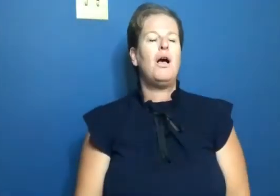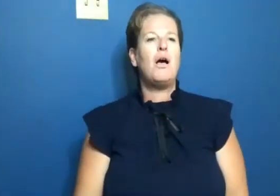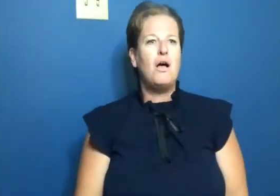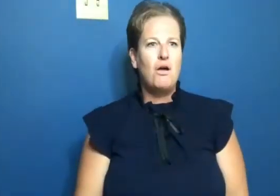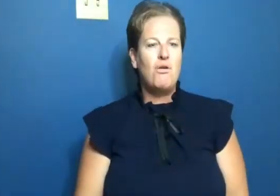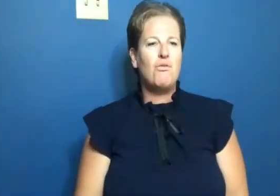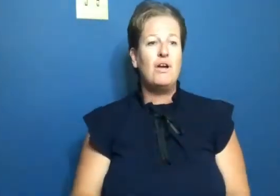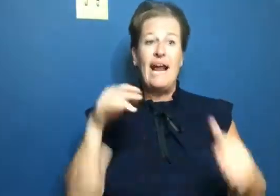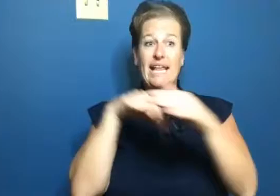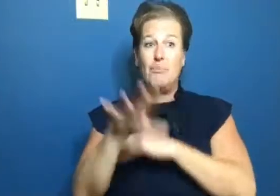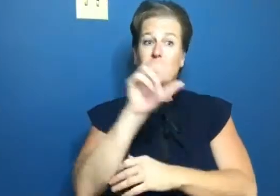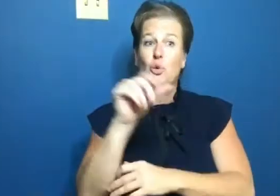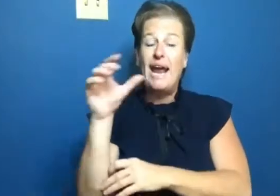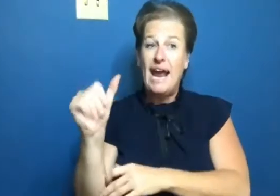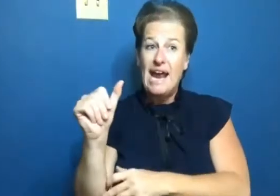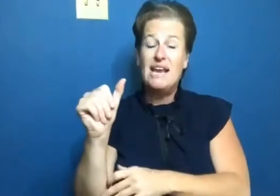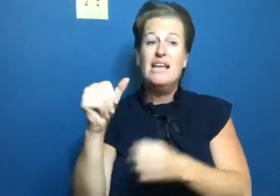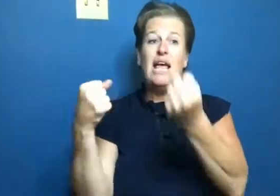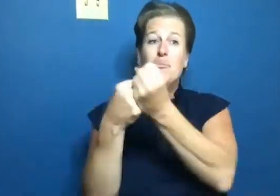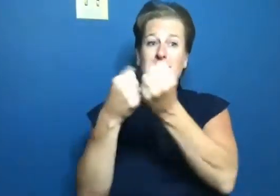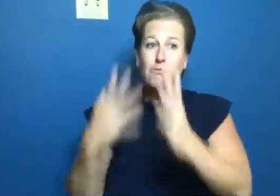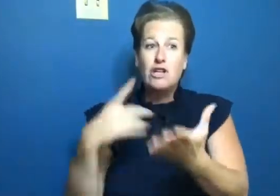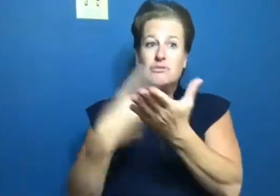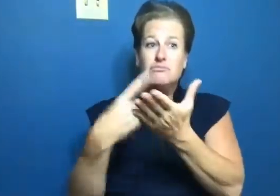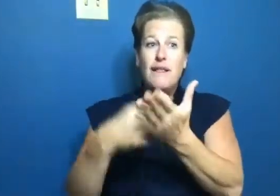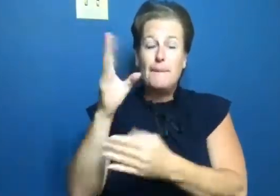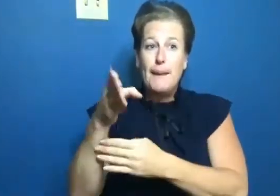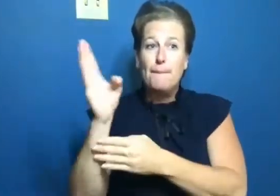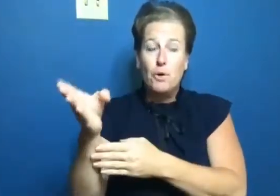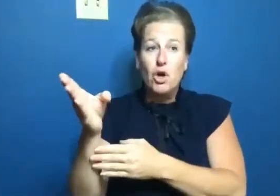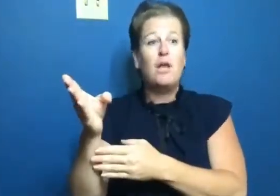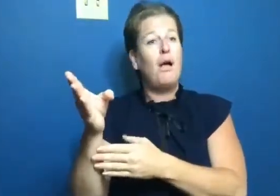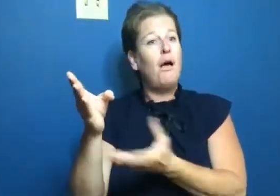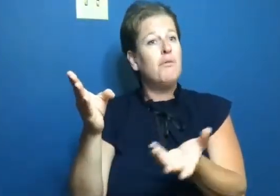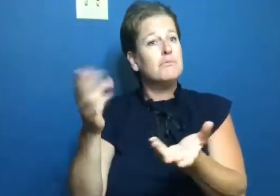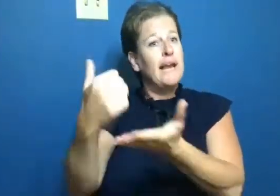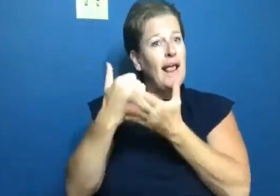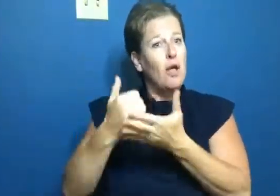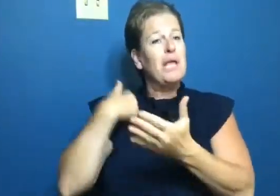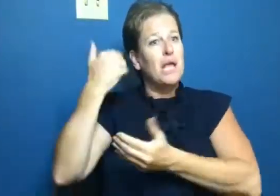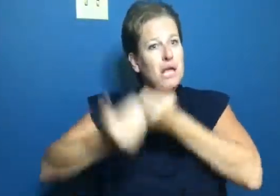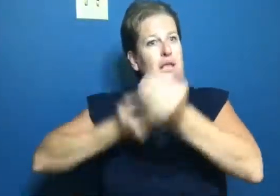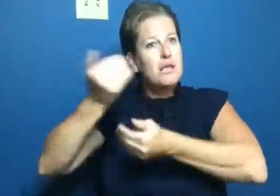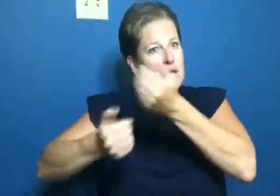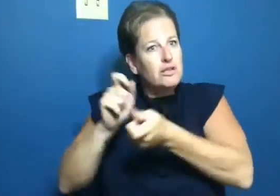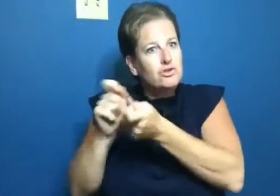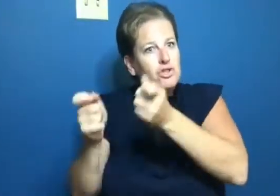me through the book, because I'm a pretty high bottom drunk. I didn't ever have any legal